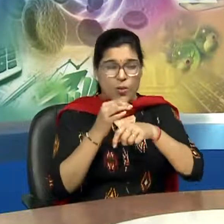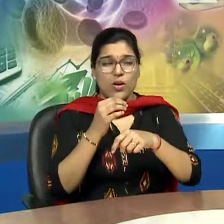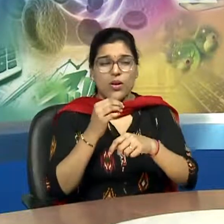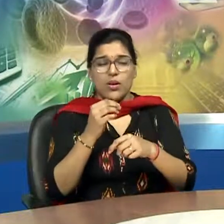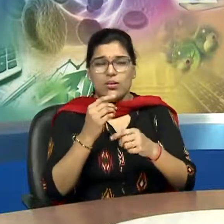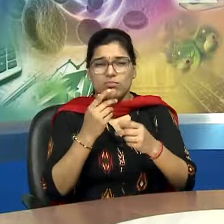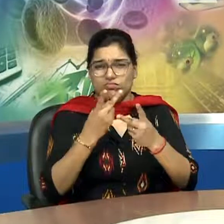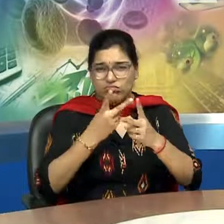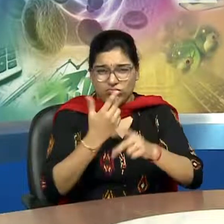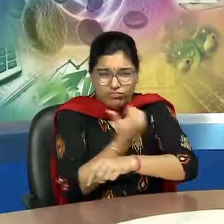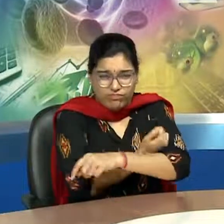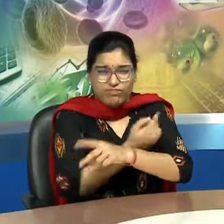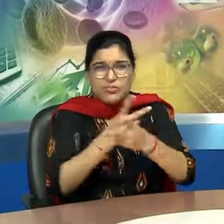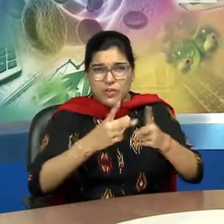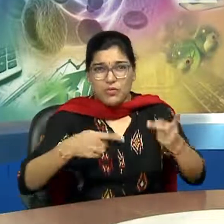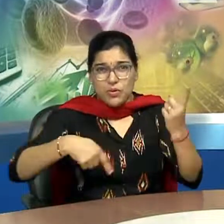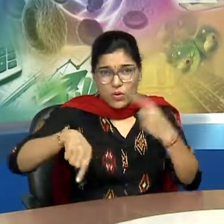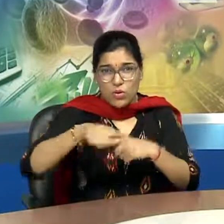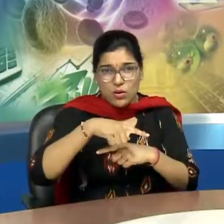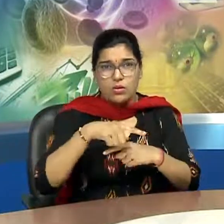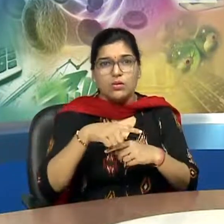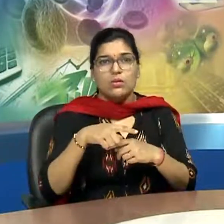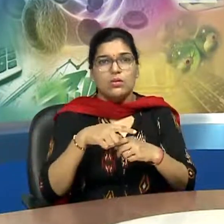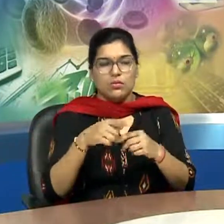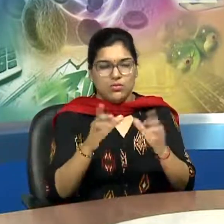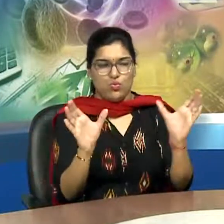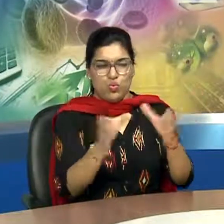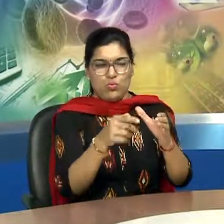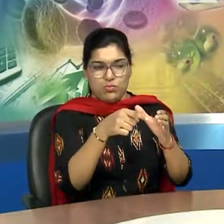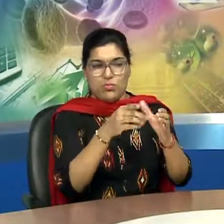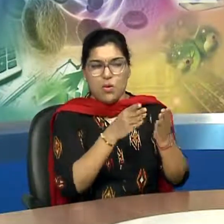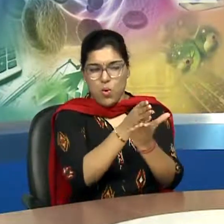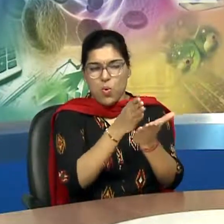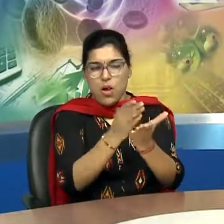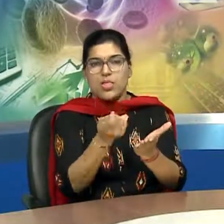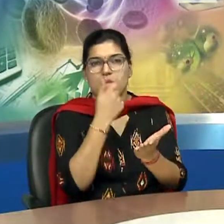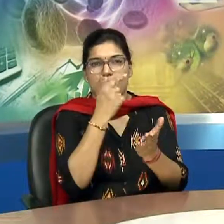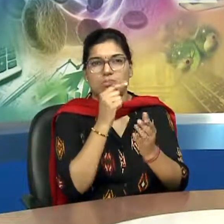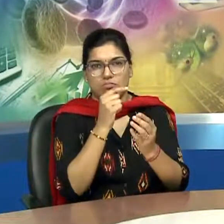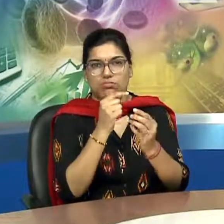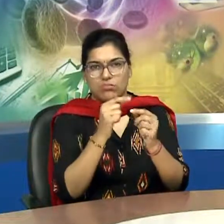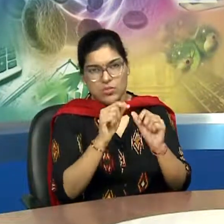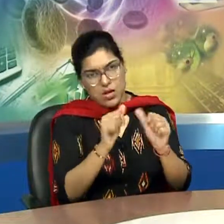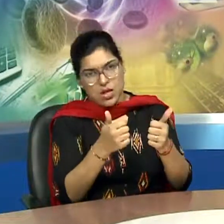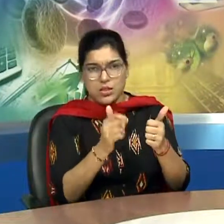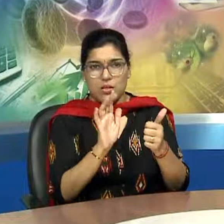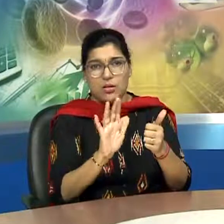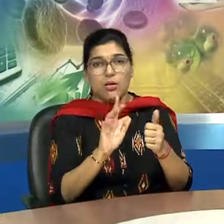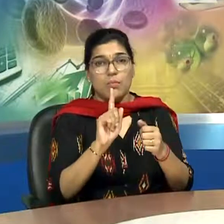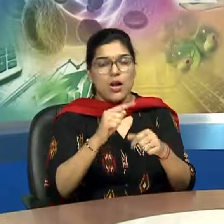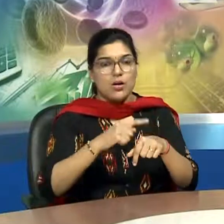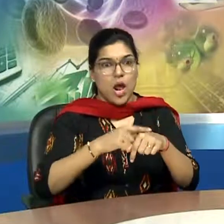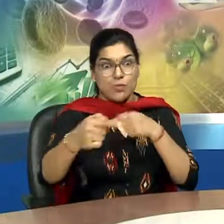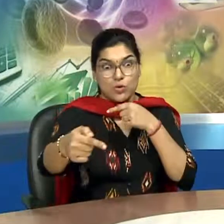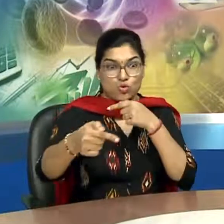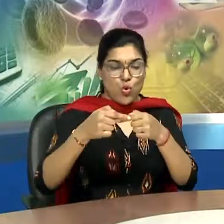This fifth point explains that actually there are several types of drug abuse